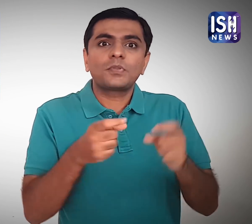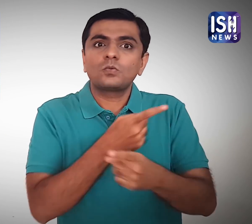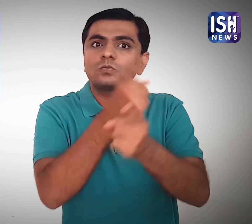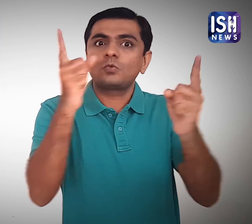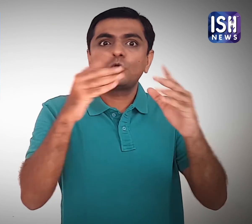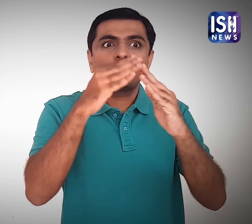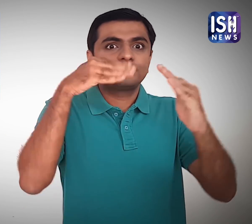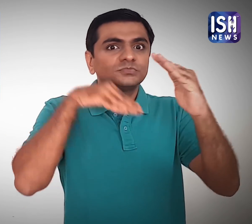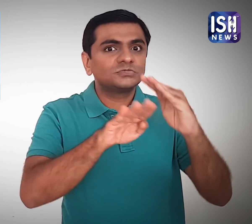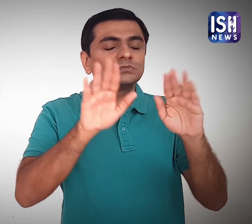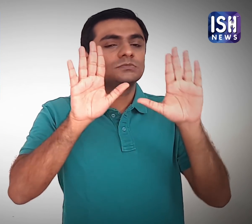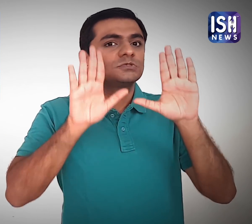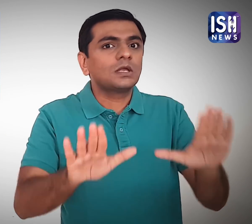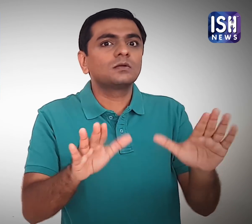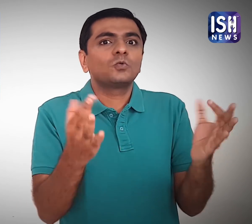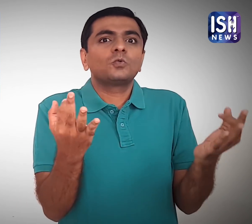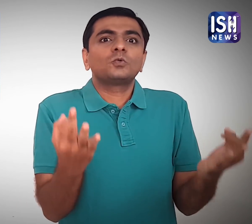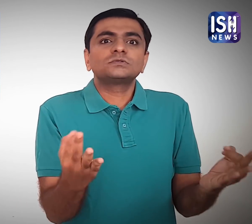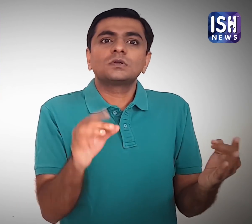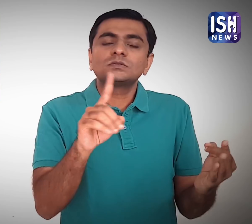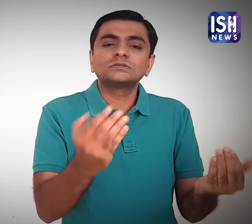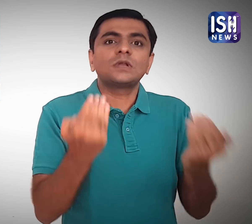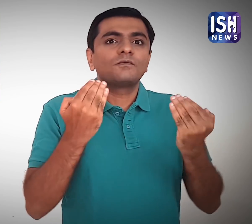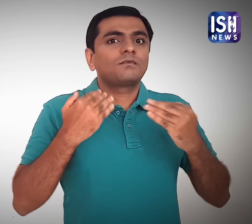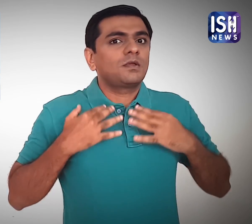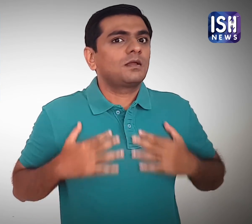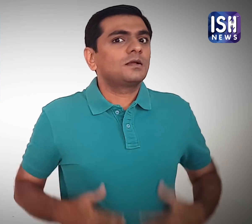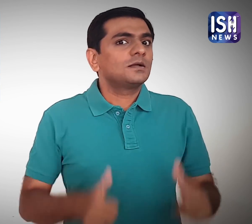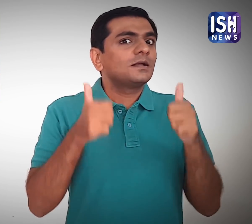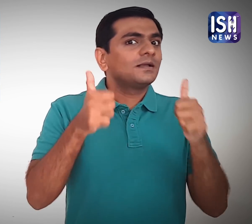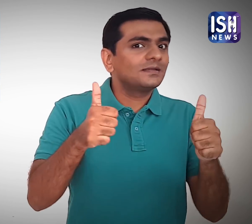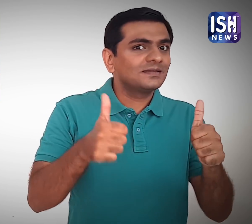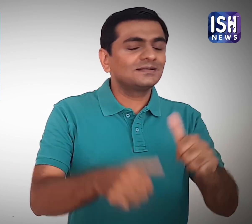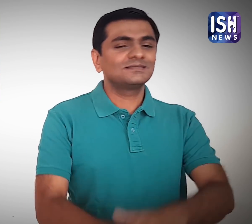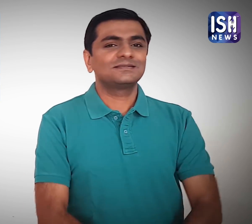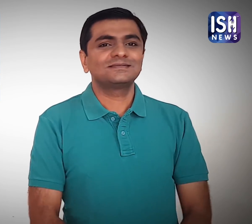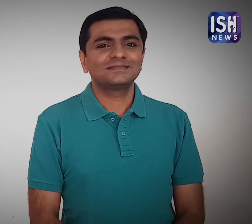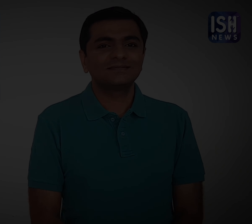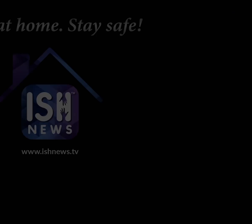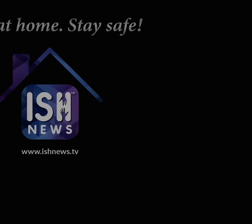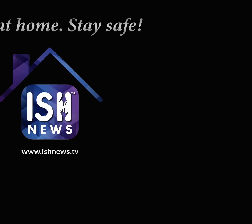Stay home, keep practicing yoga and stay healthy.